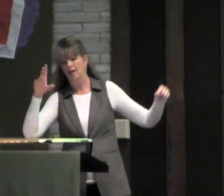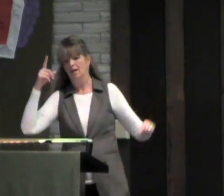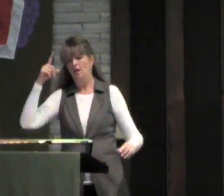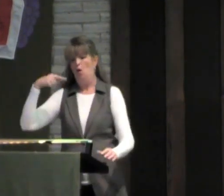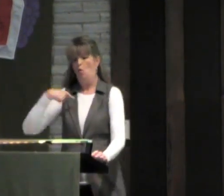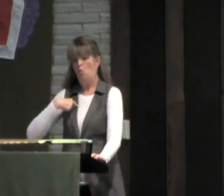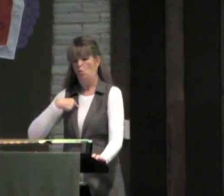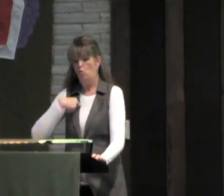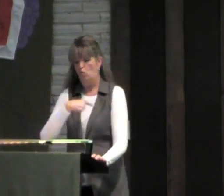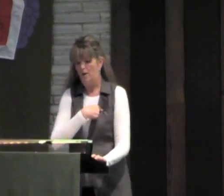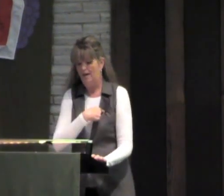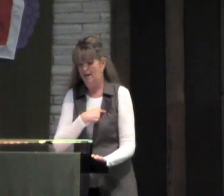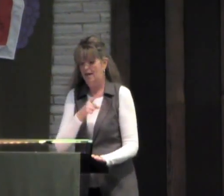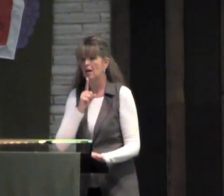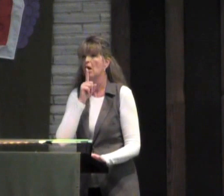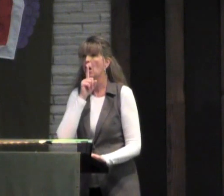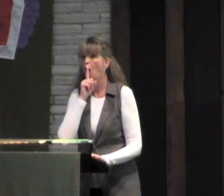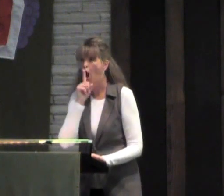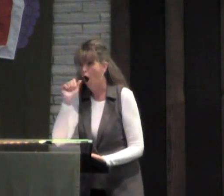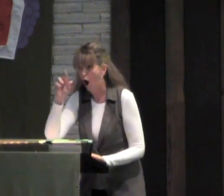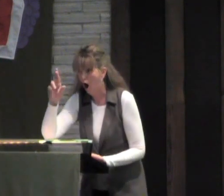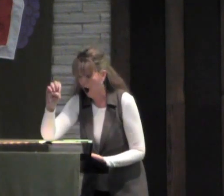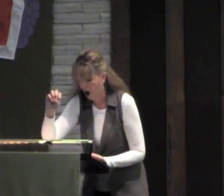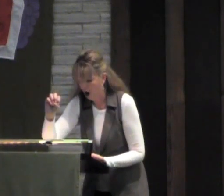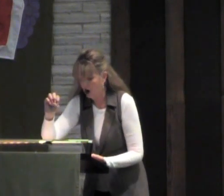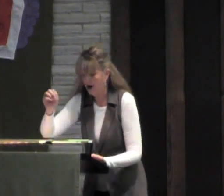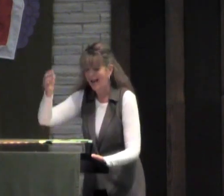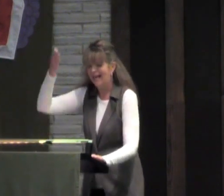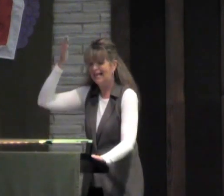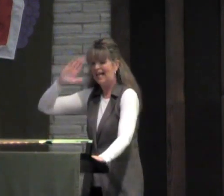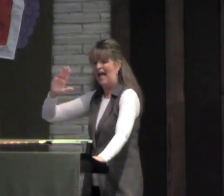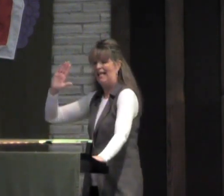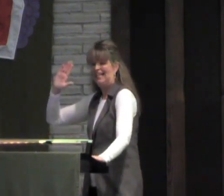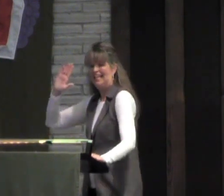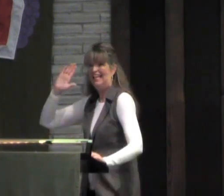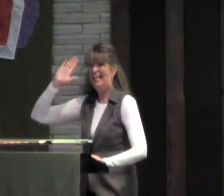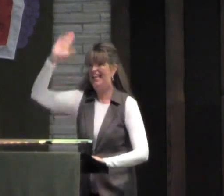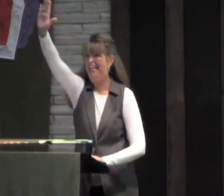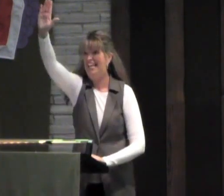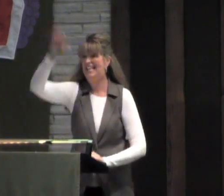So cool. It says, "For we are God's